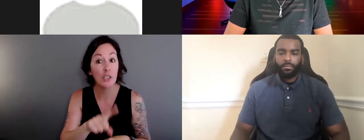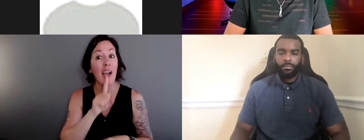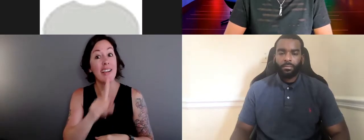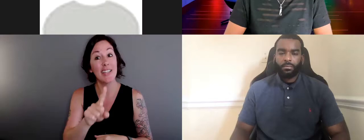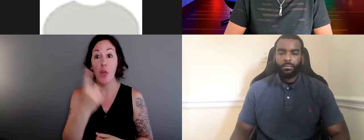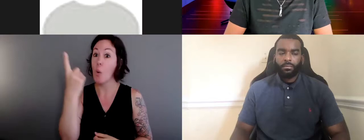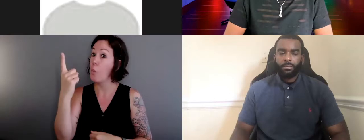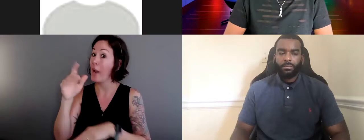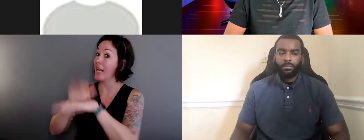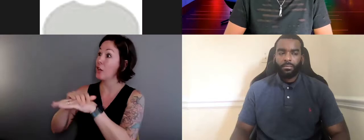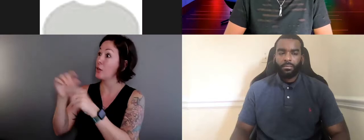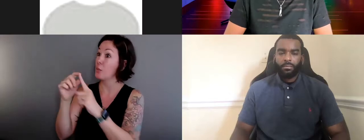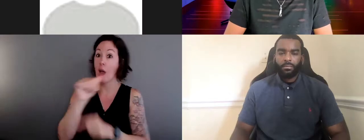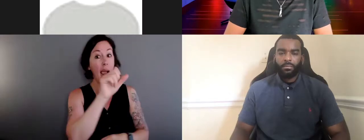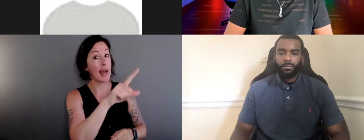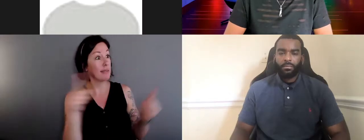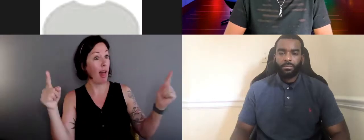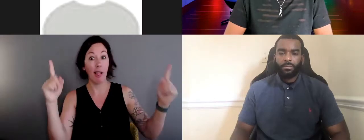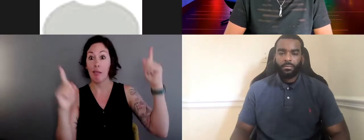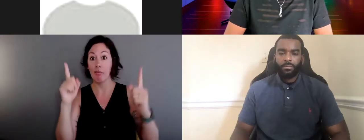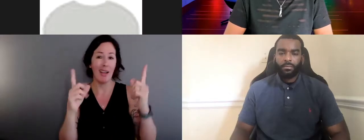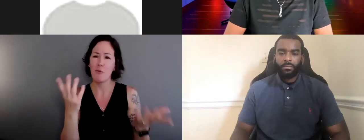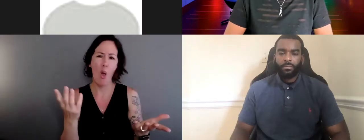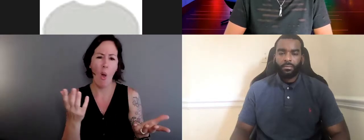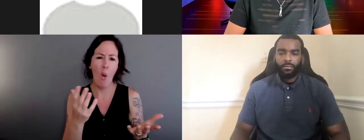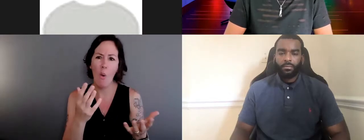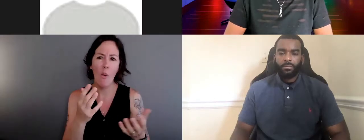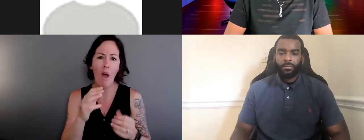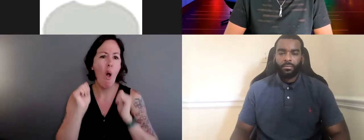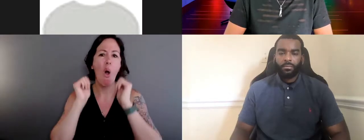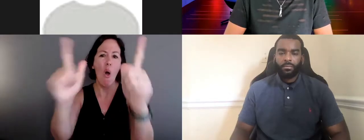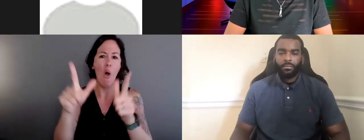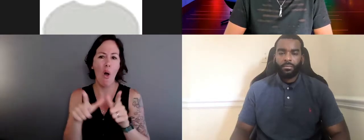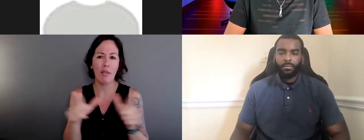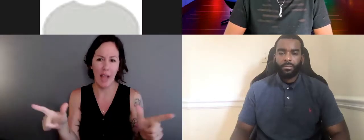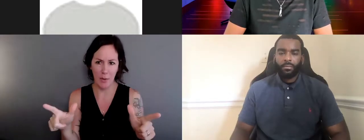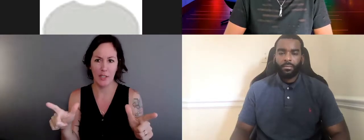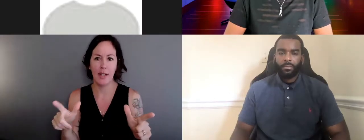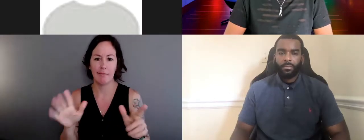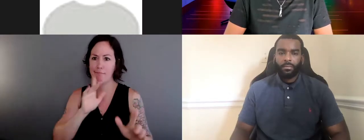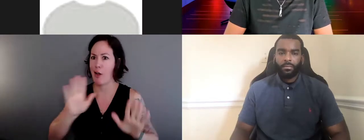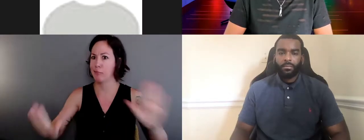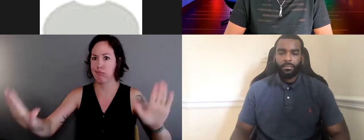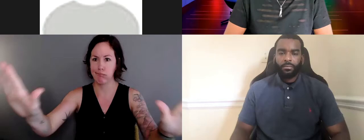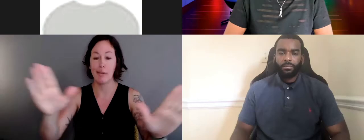communities. So long story short, to answer your question, no, there is not a one-to-one